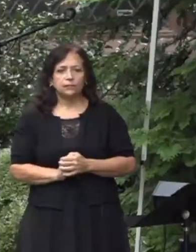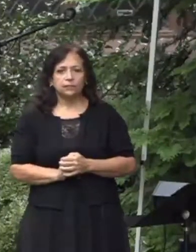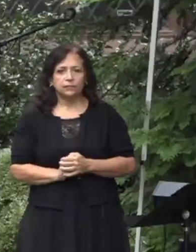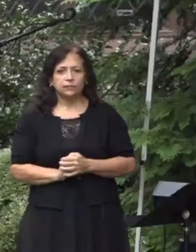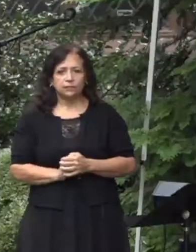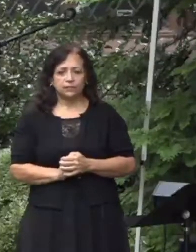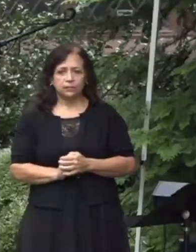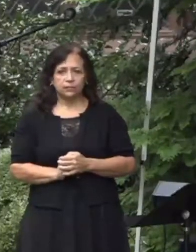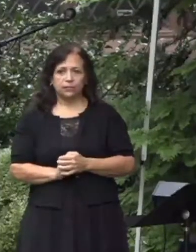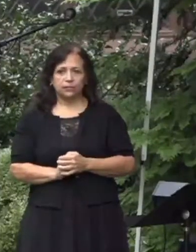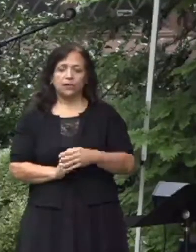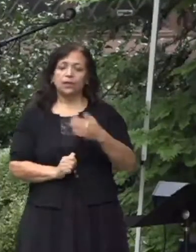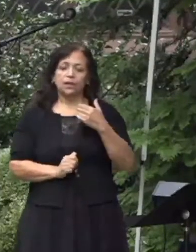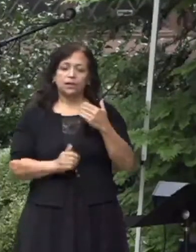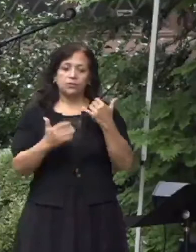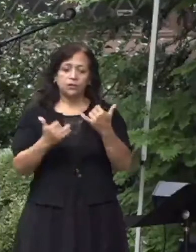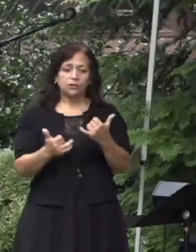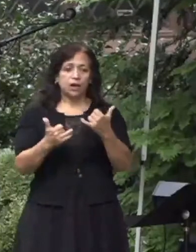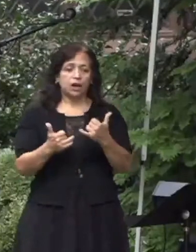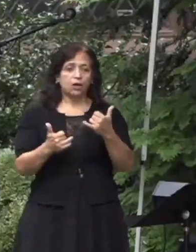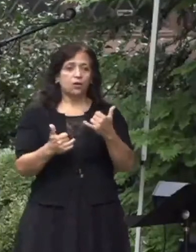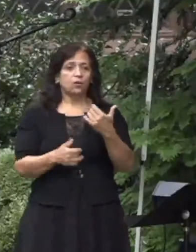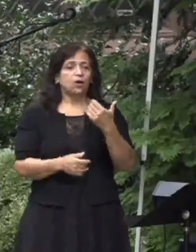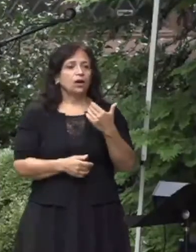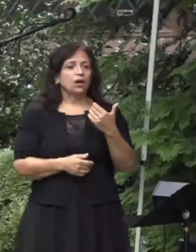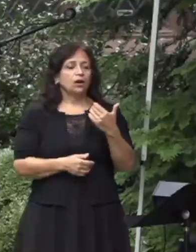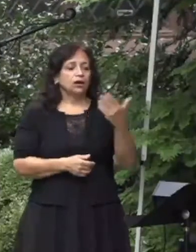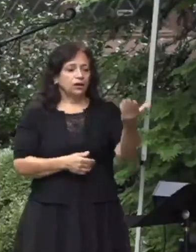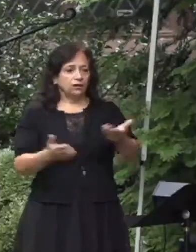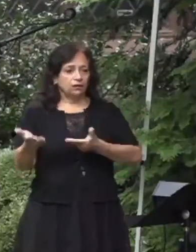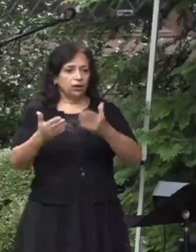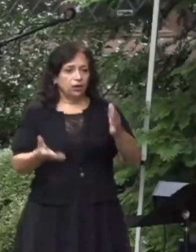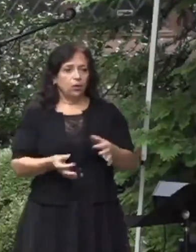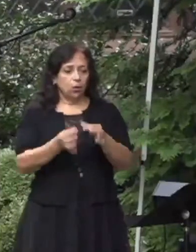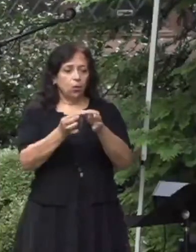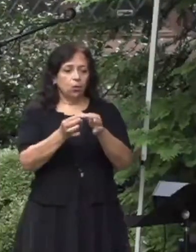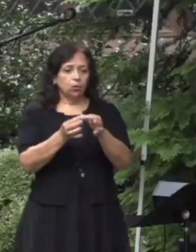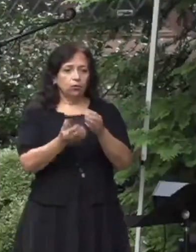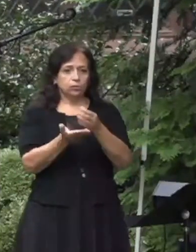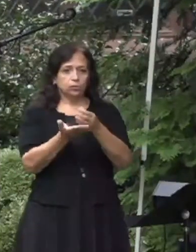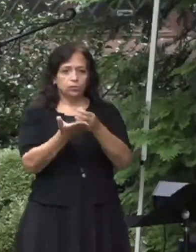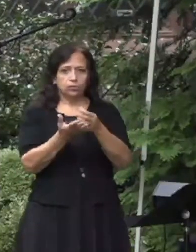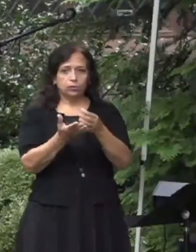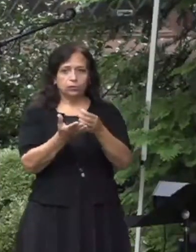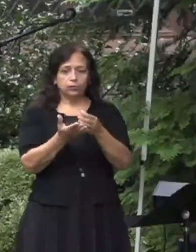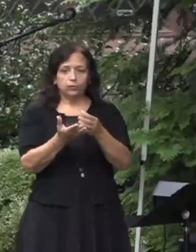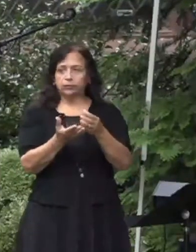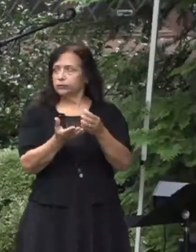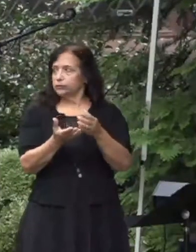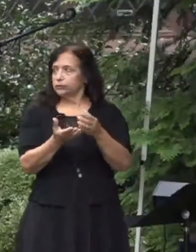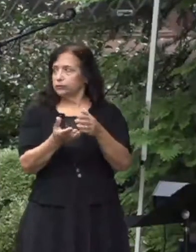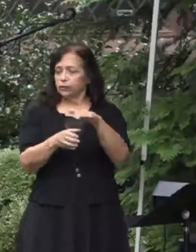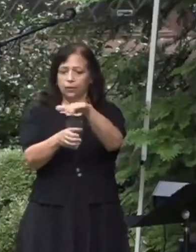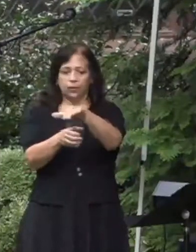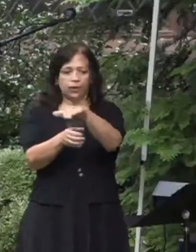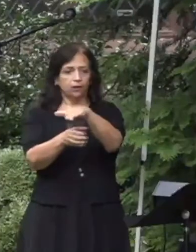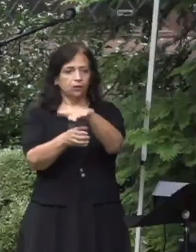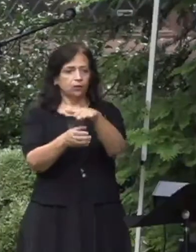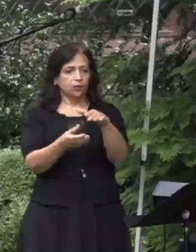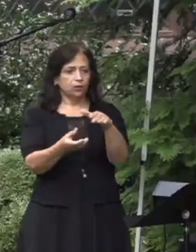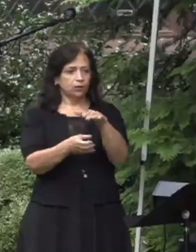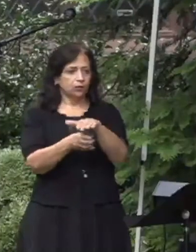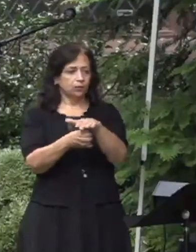I invite you in this moment to hold your elements or hold your hands over